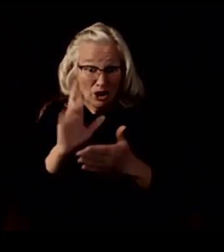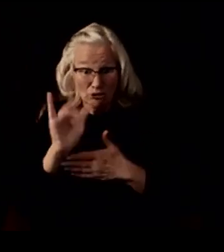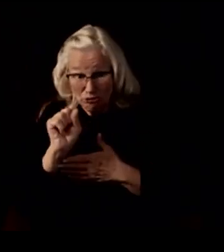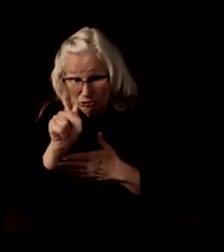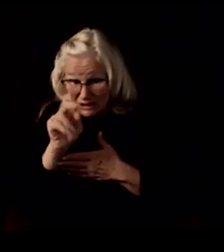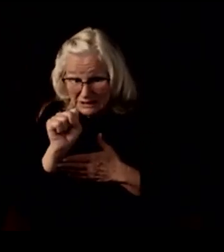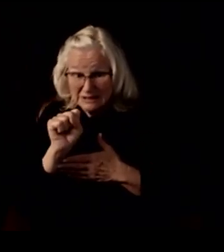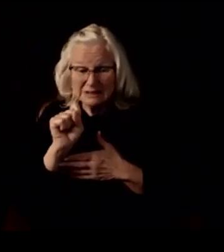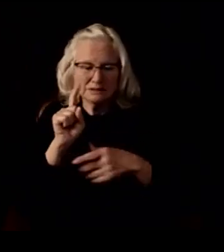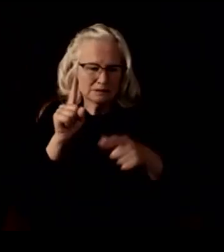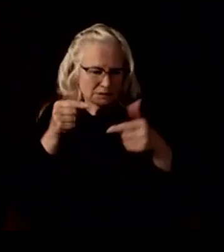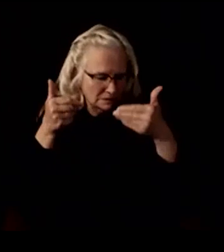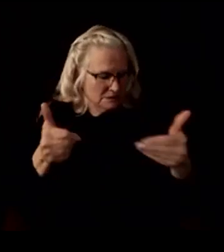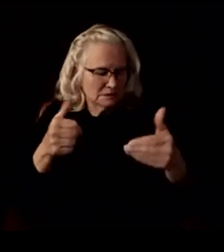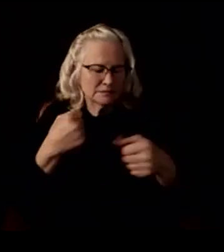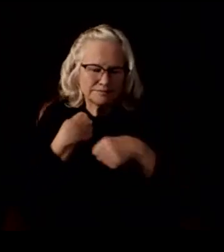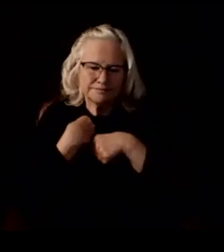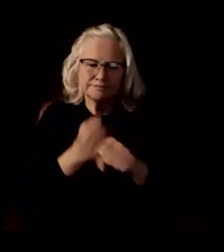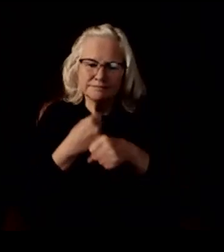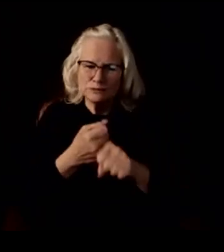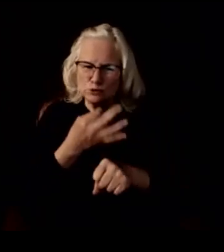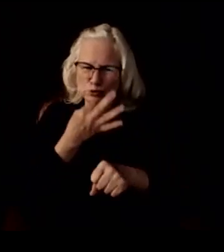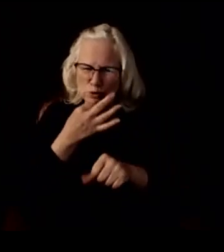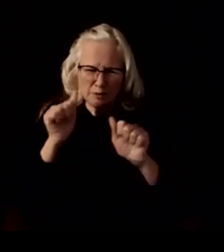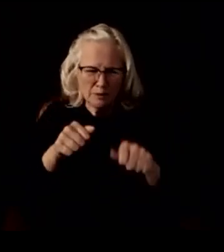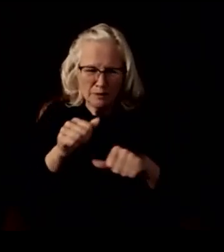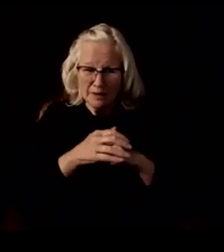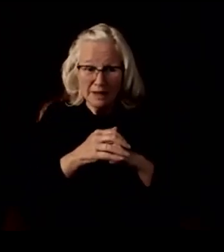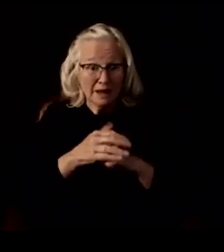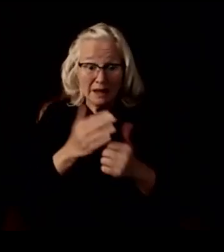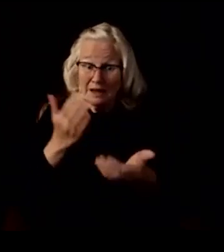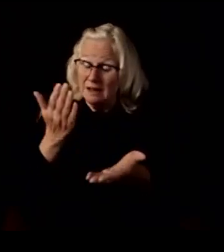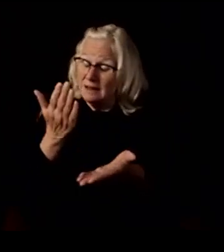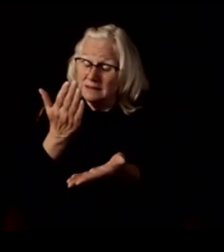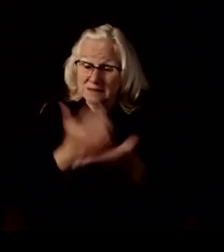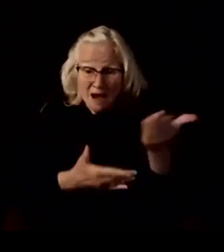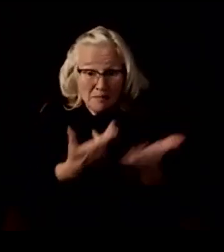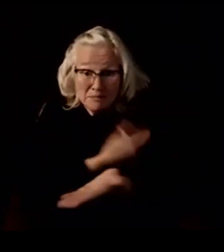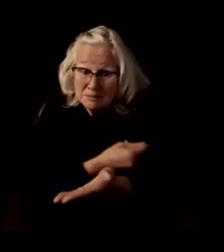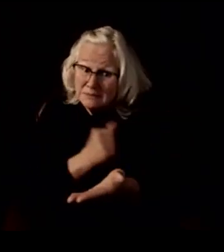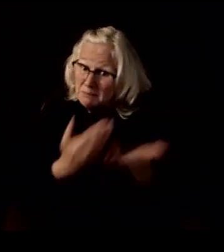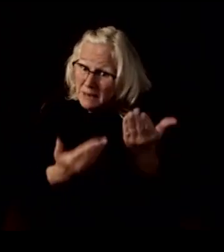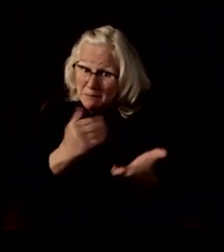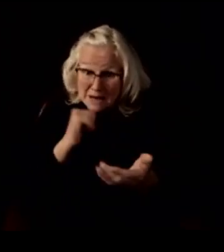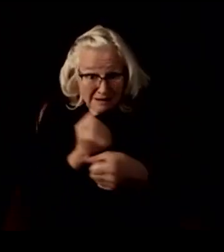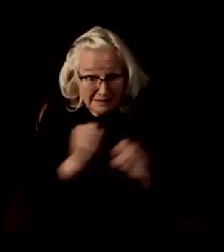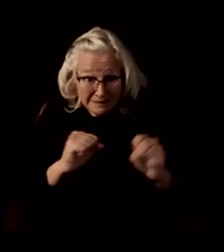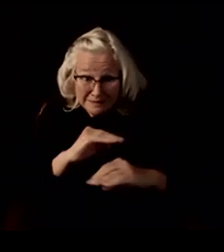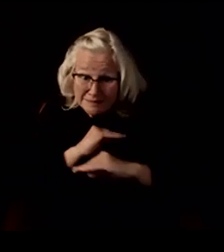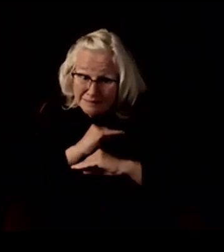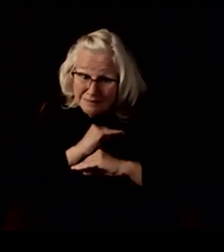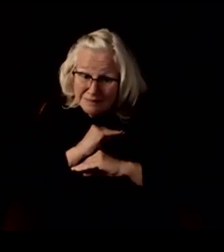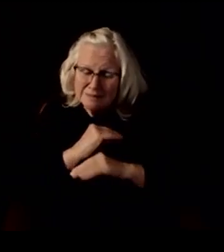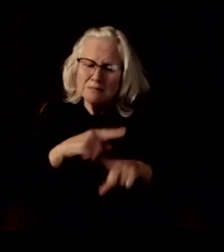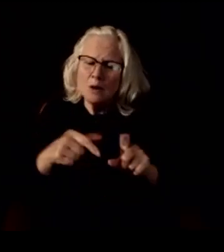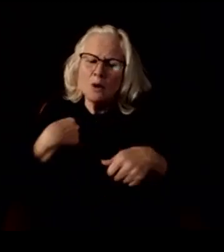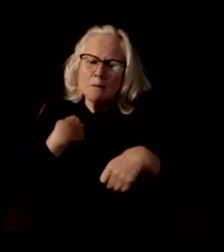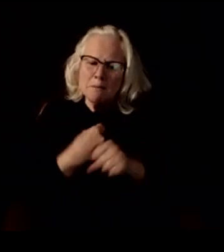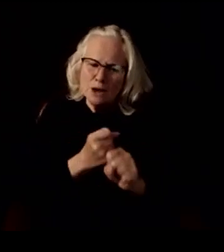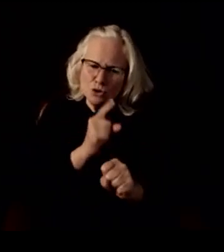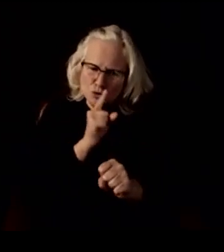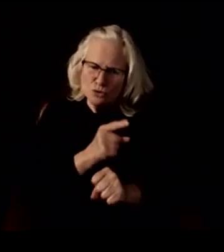that some of these vaccines won't meet the safety profile and we'll just lose that money. But we want to have a vaccine that's ready to go as soon as it